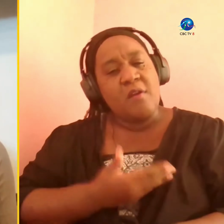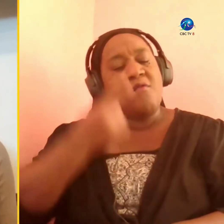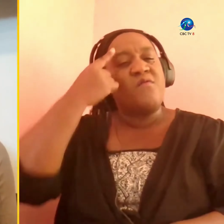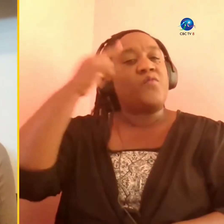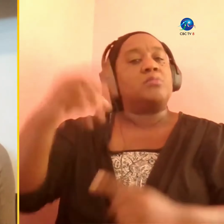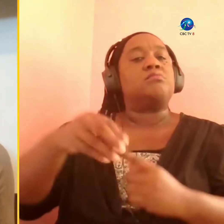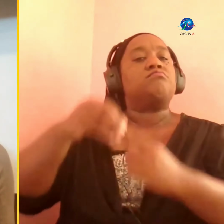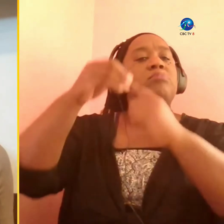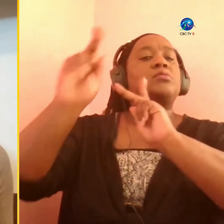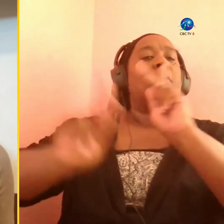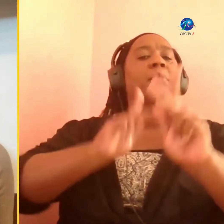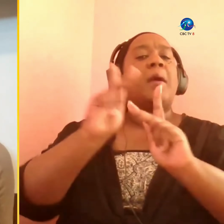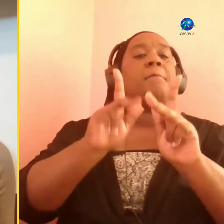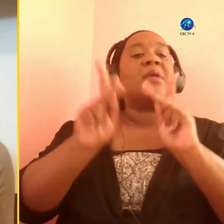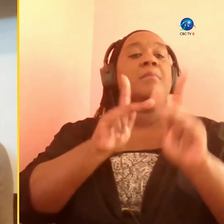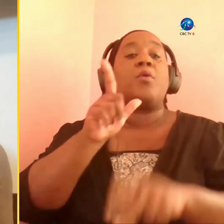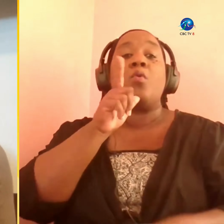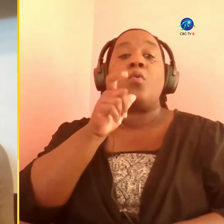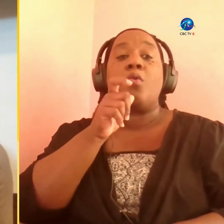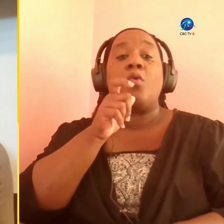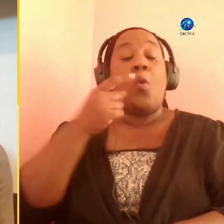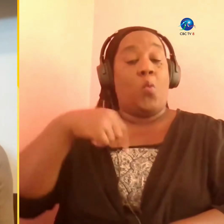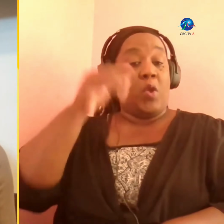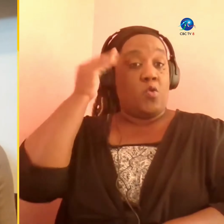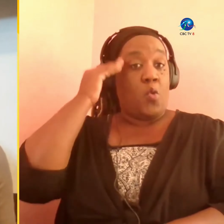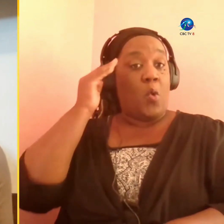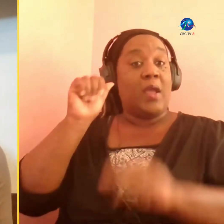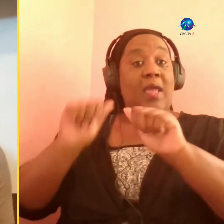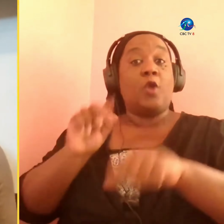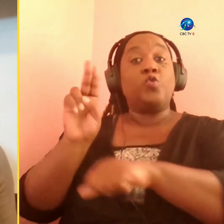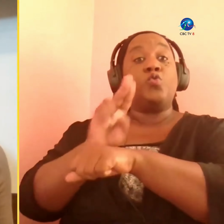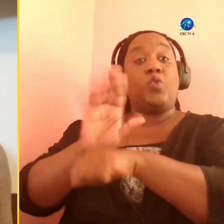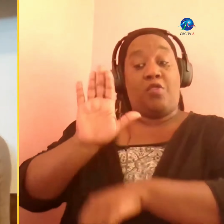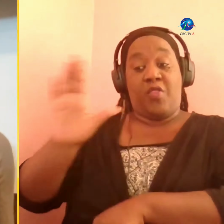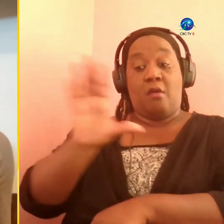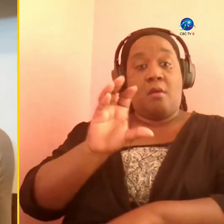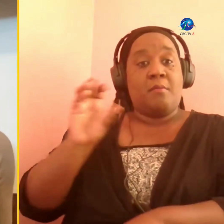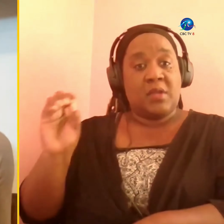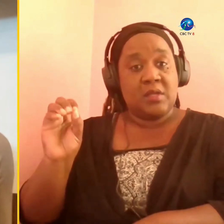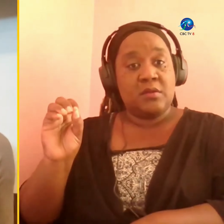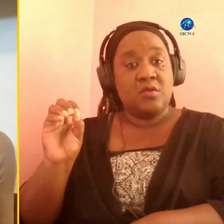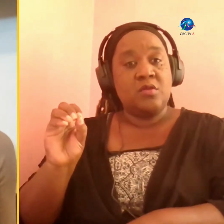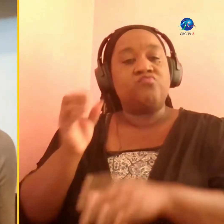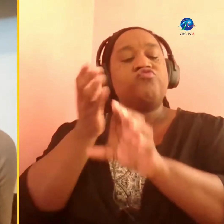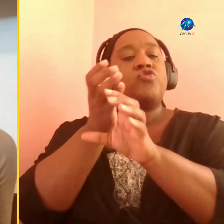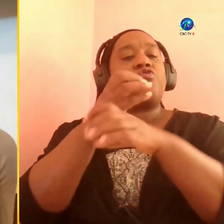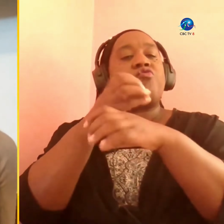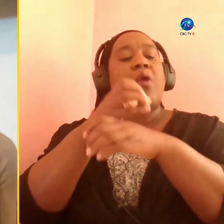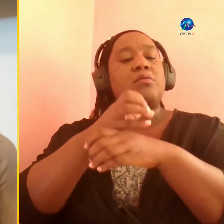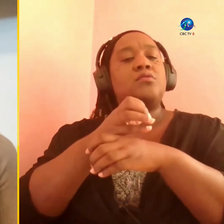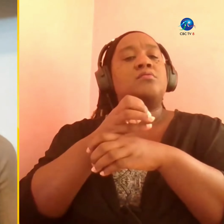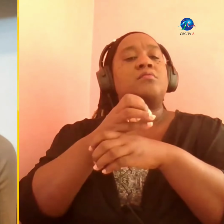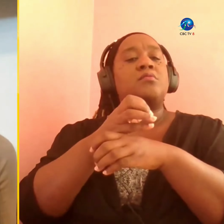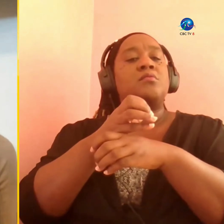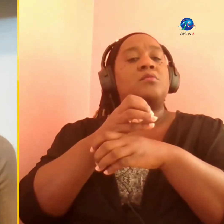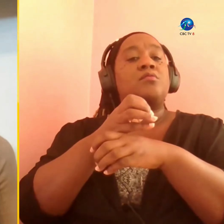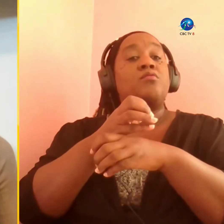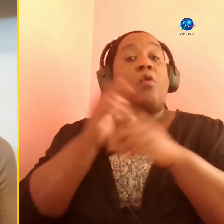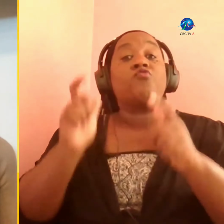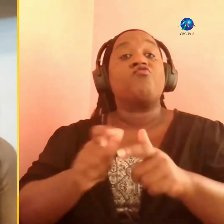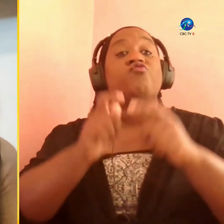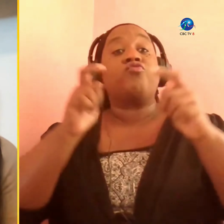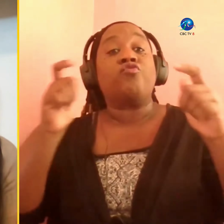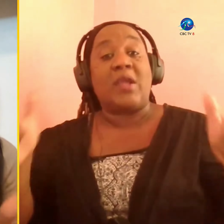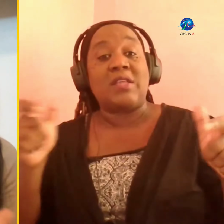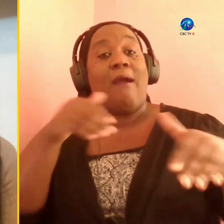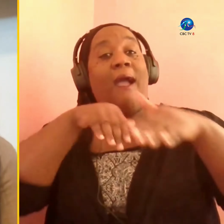persons that we know can use their platforms to create greater access and opportunity because we